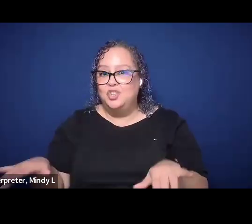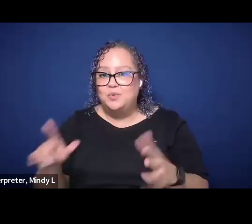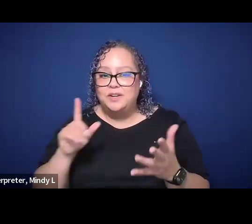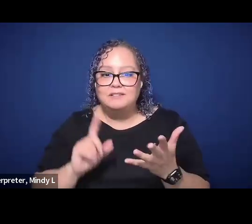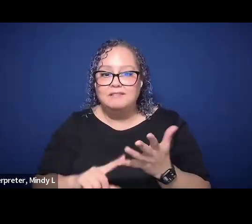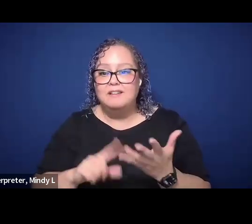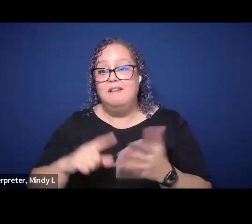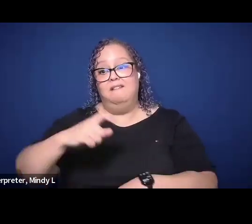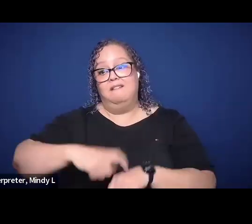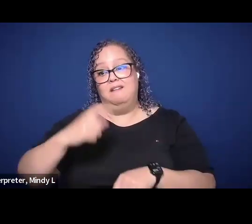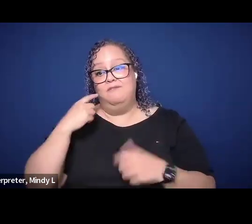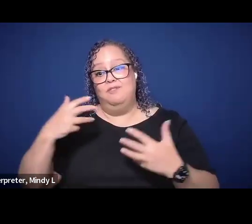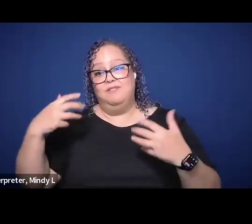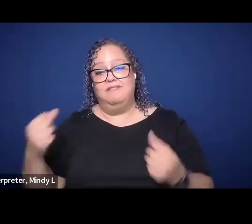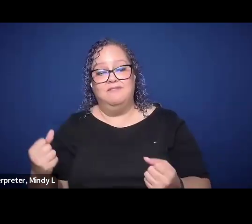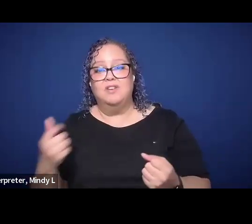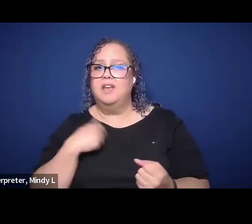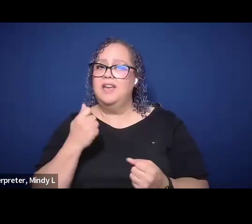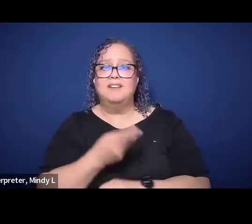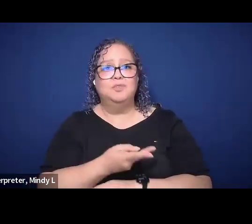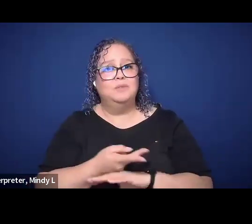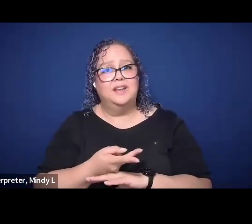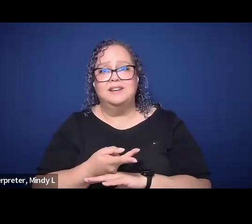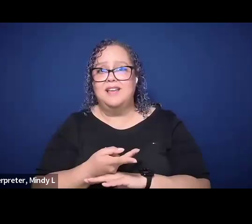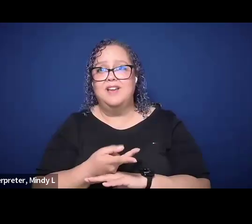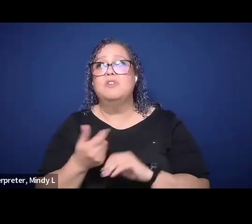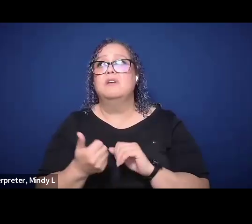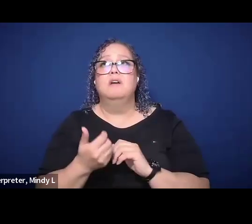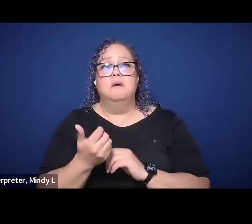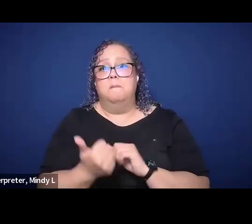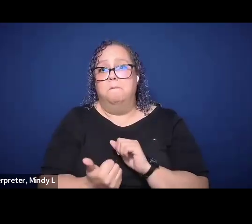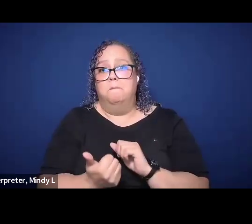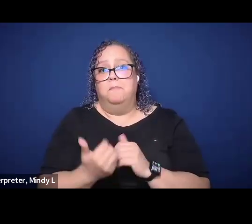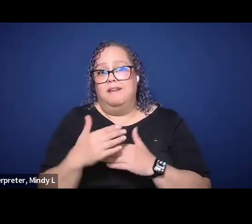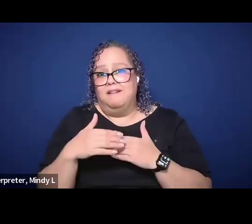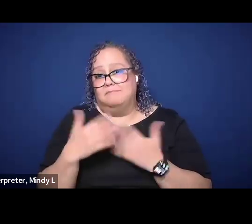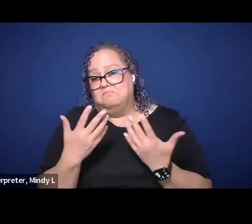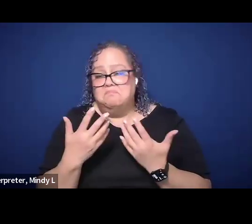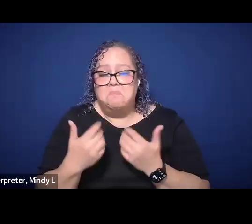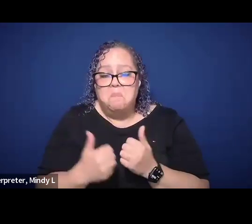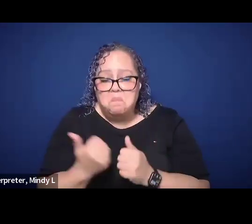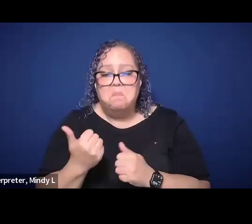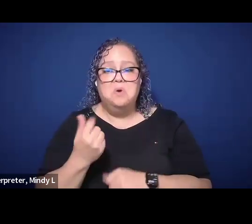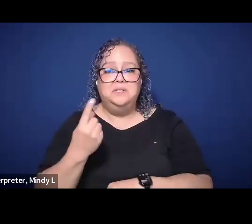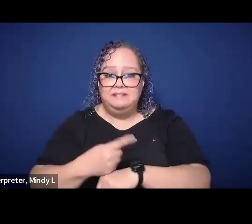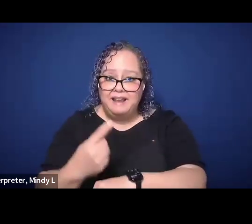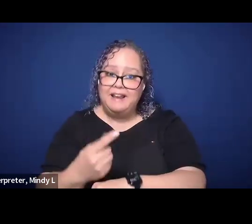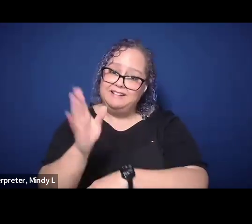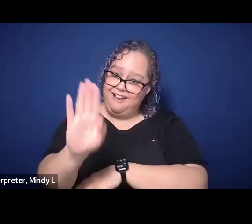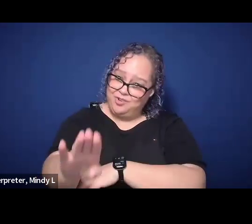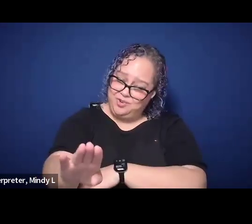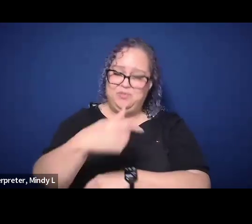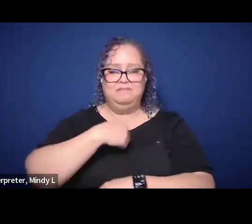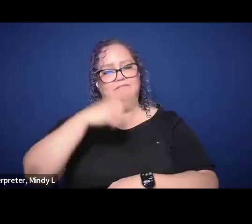for recovery. I need to lay down most afternoons for a bit of time. It includes